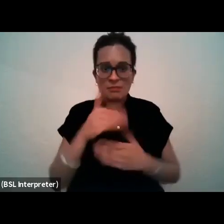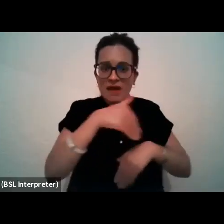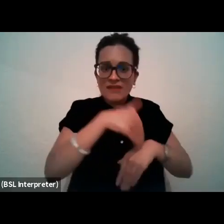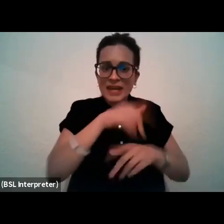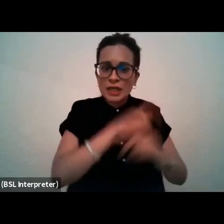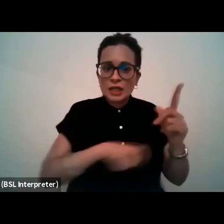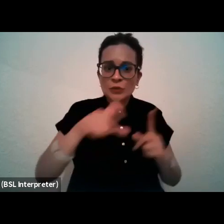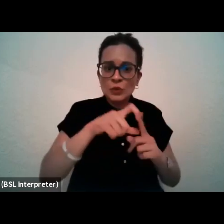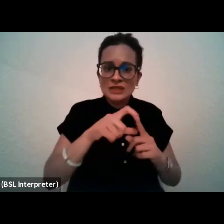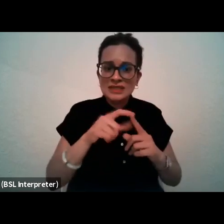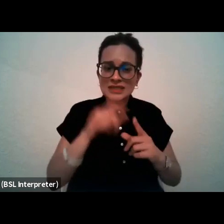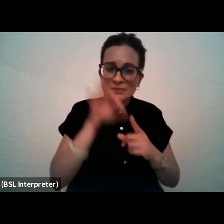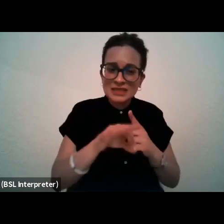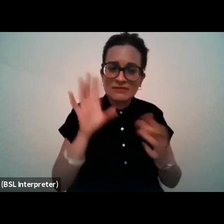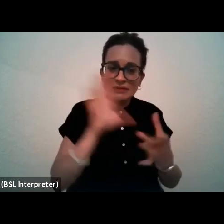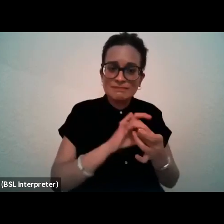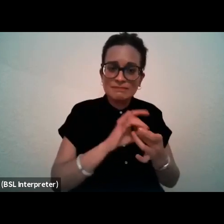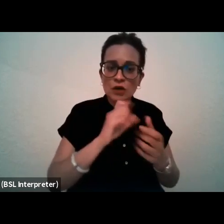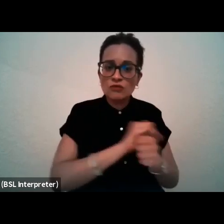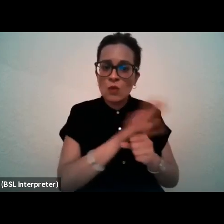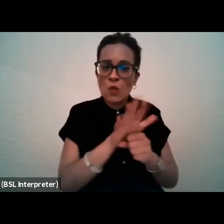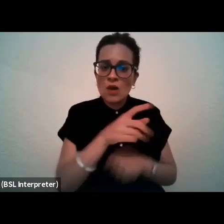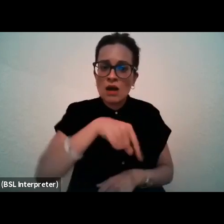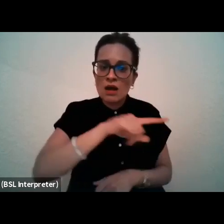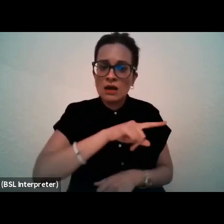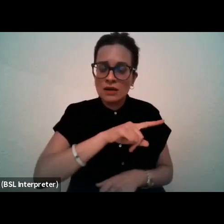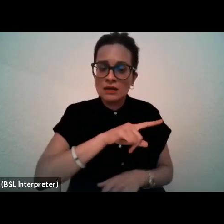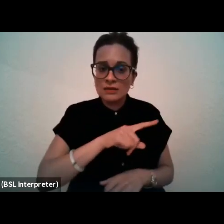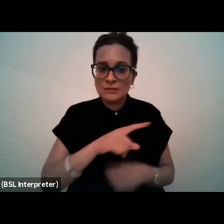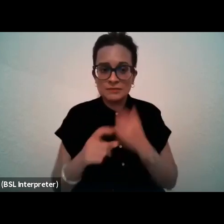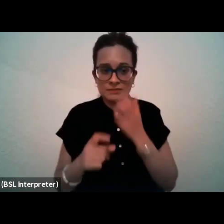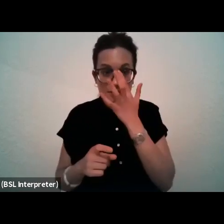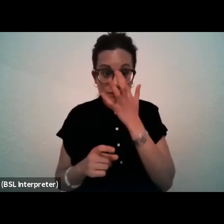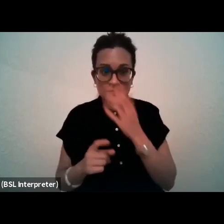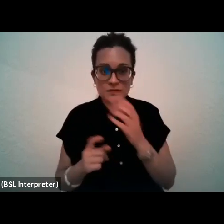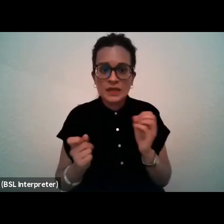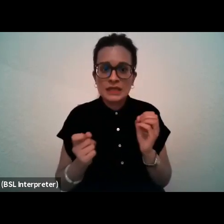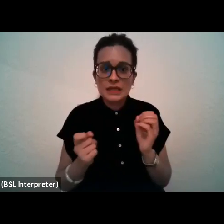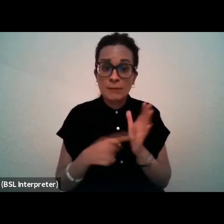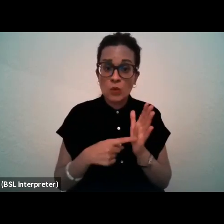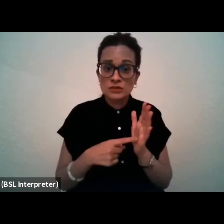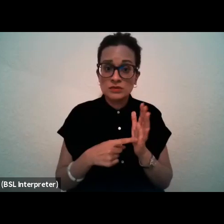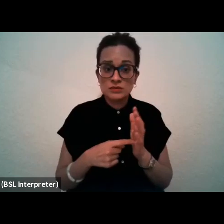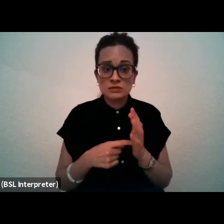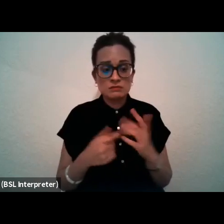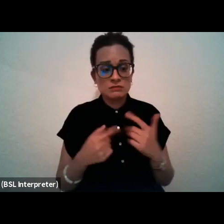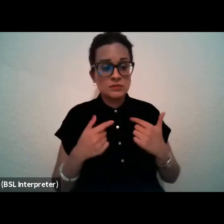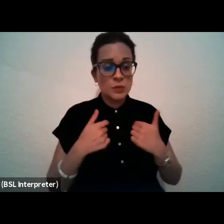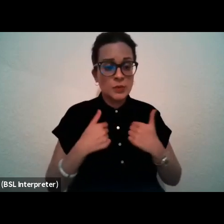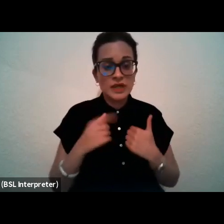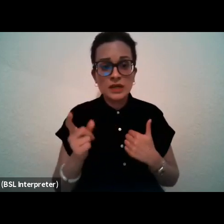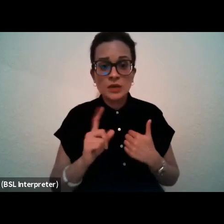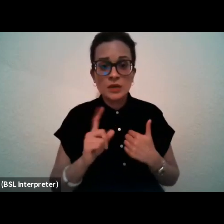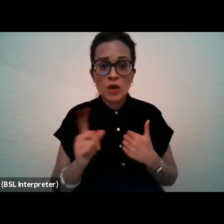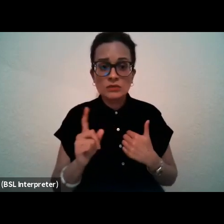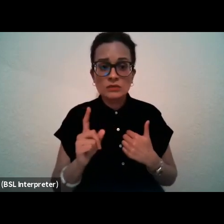of COVID-19. And it's important that we're not reduced, I would say, to a list